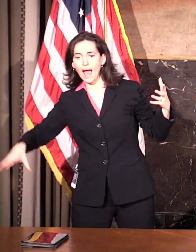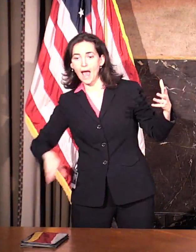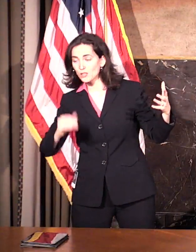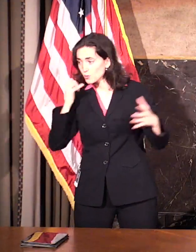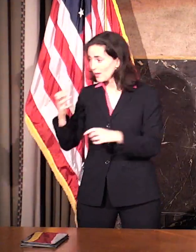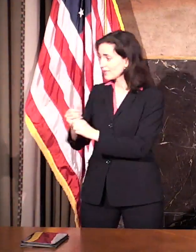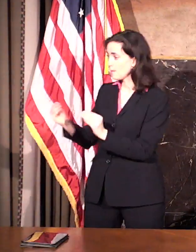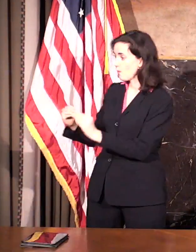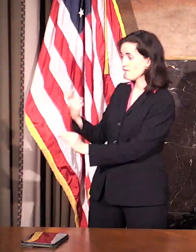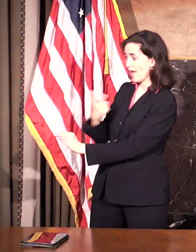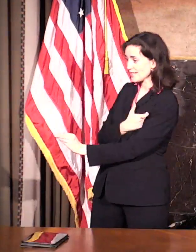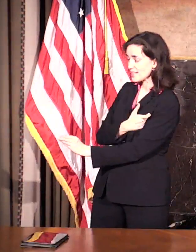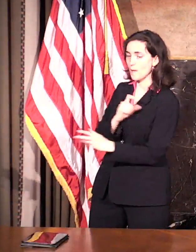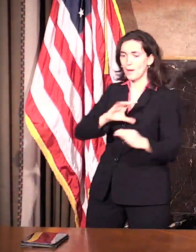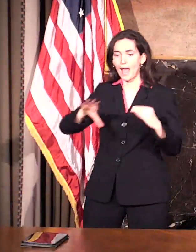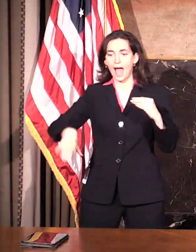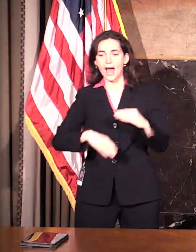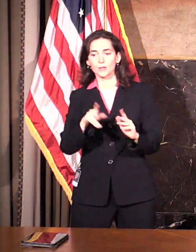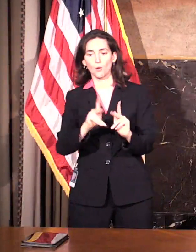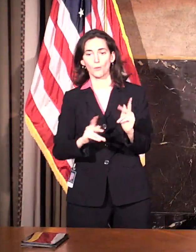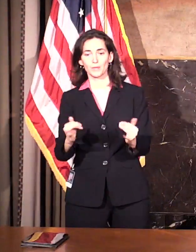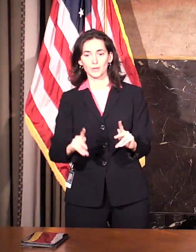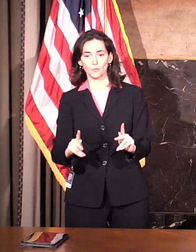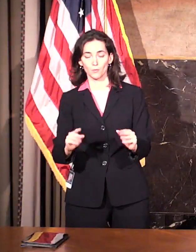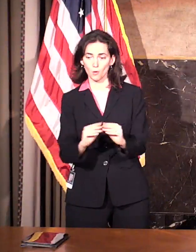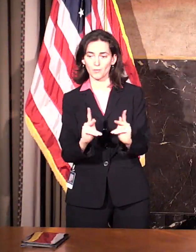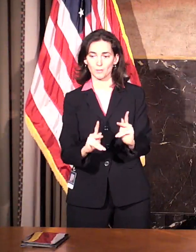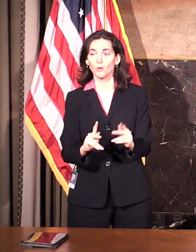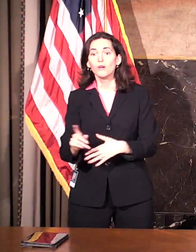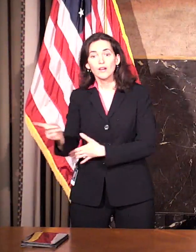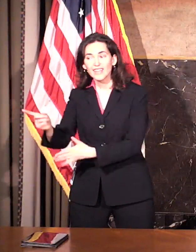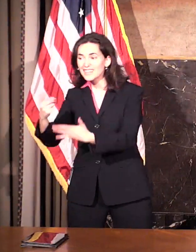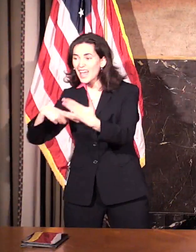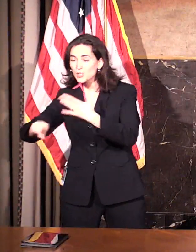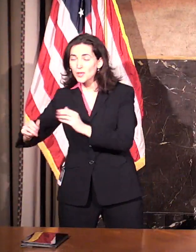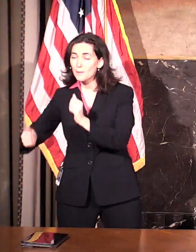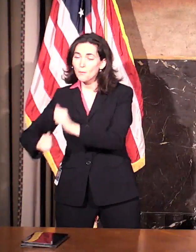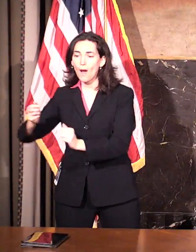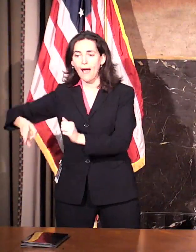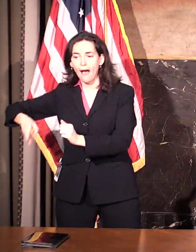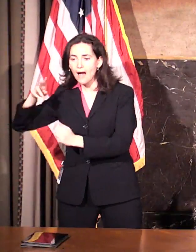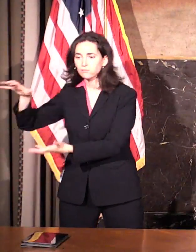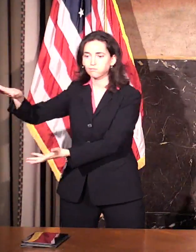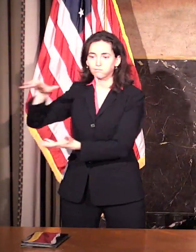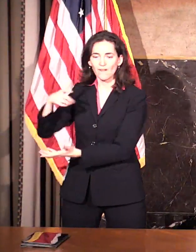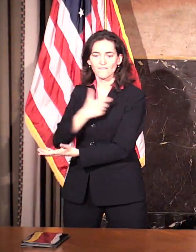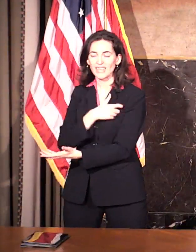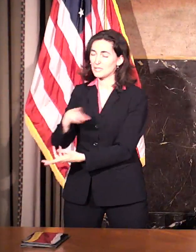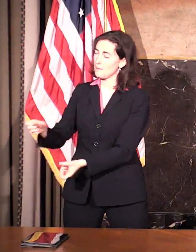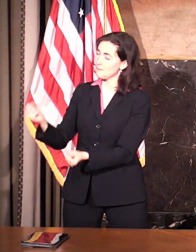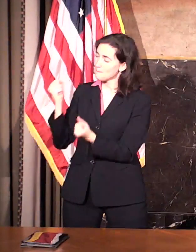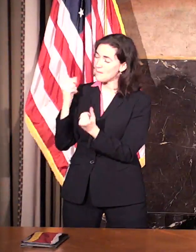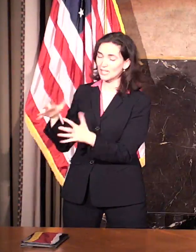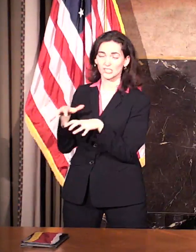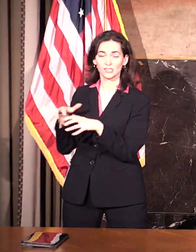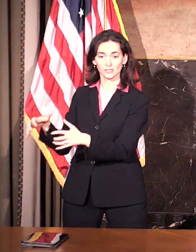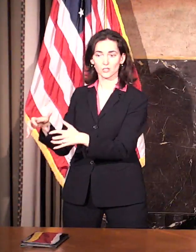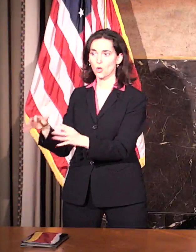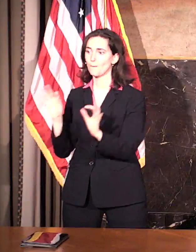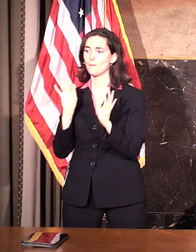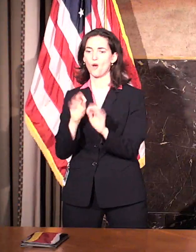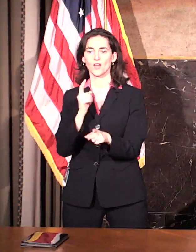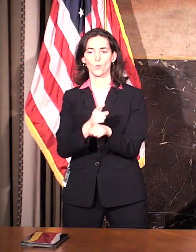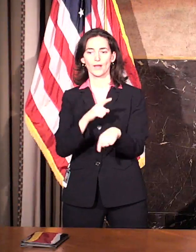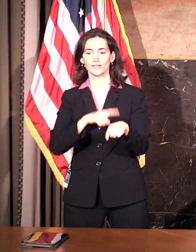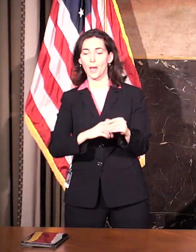more doses. Well, we're going to have more doses to administer next week than we've ever had before. And so from that perspective, it is exactly the right time